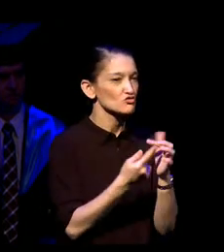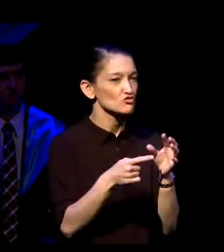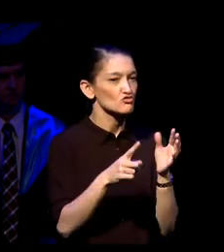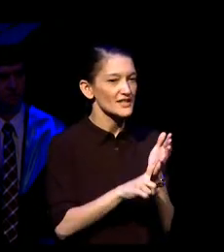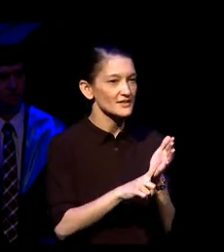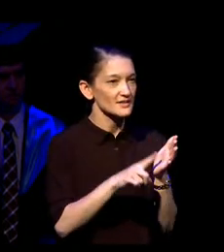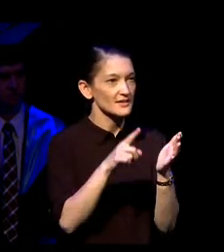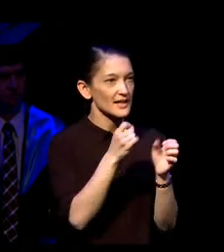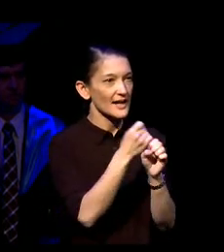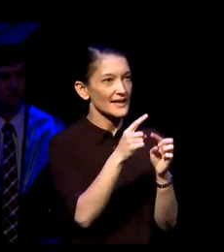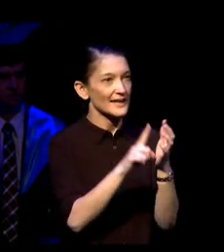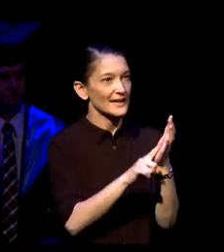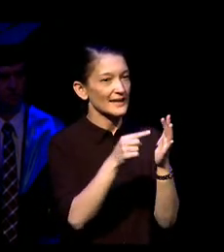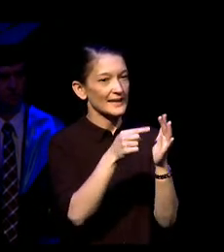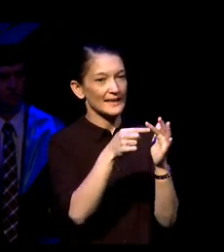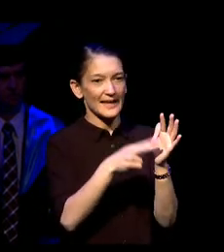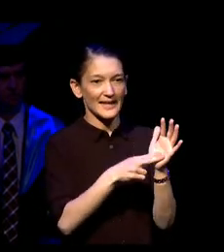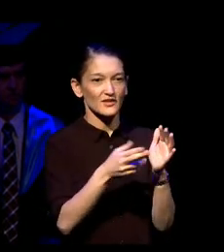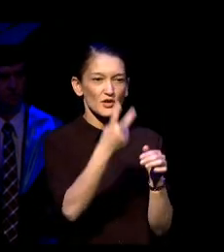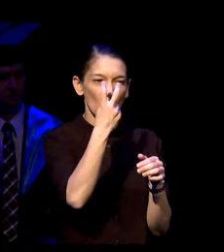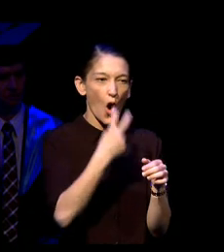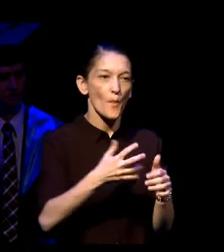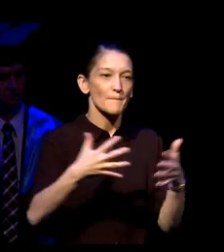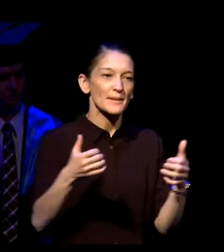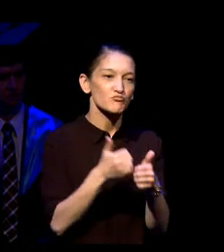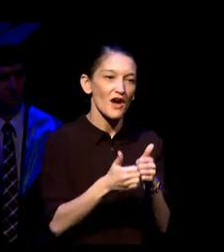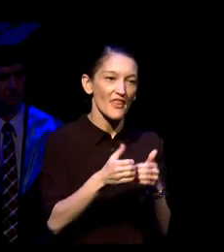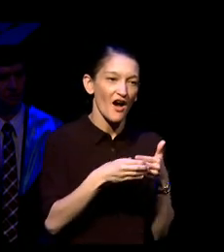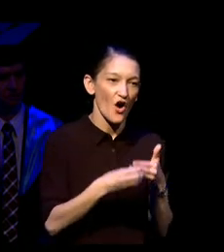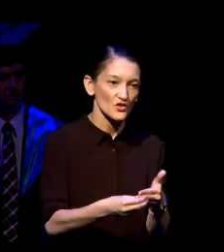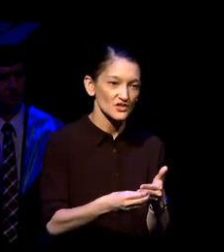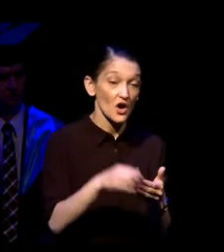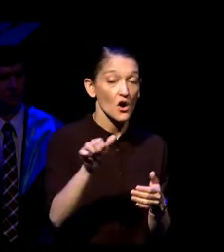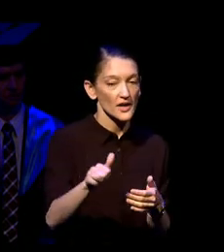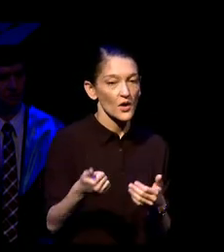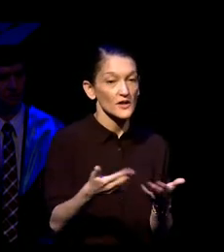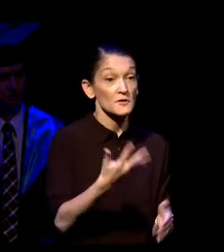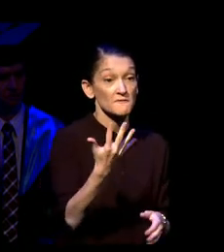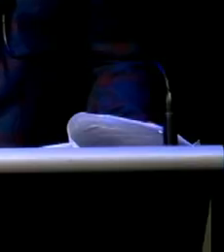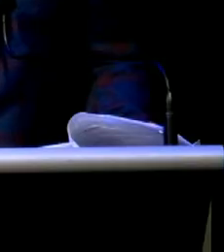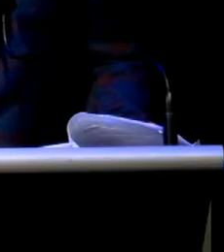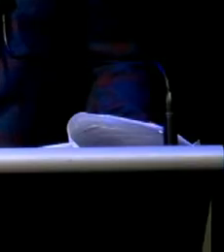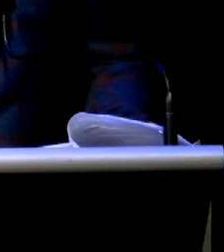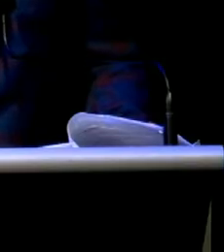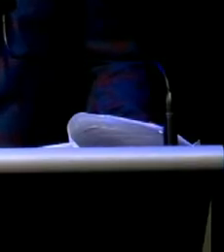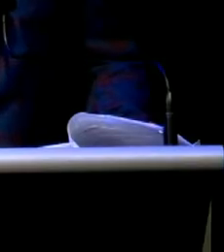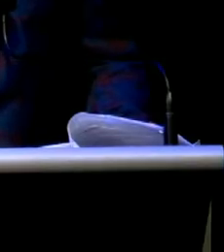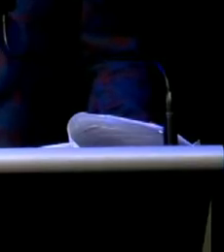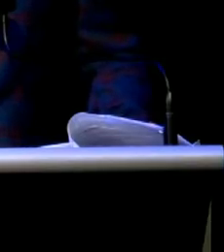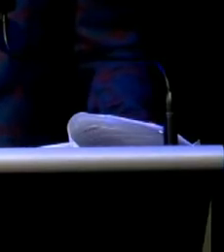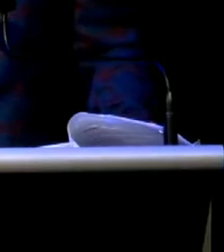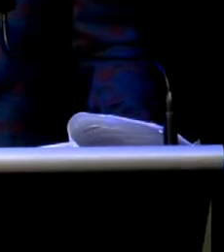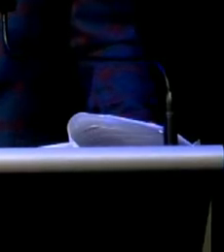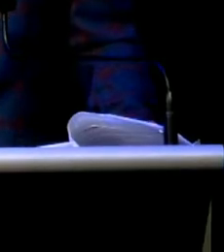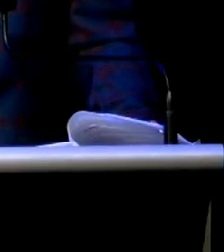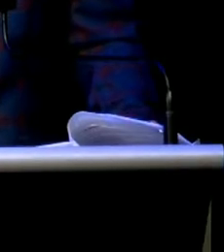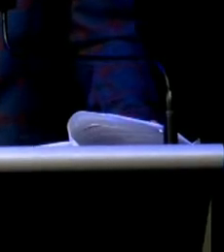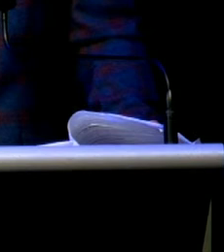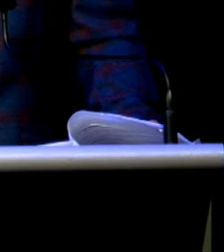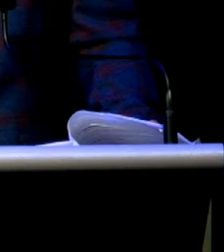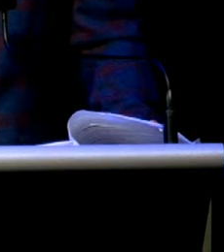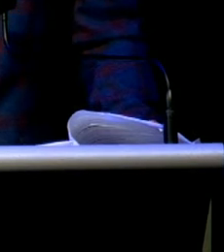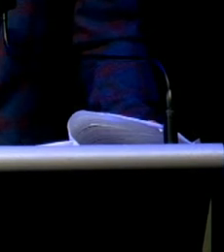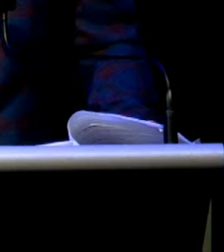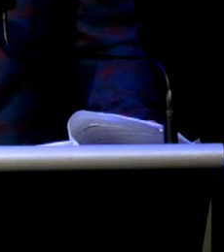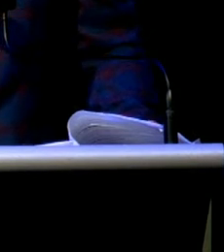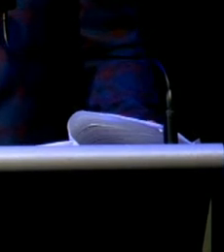Big Brother, told me that I could have a maximum of 15 minutes of her time. We chatted on record for 45 minutes and about